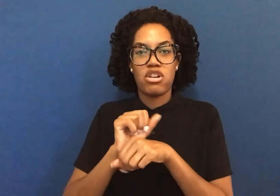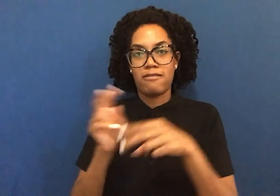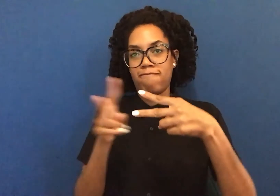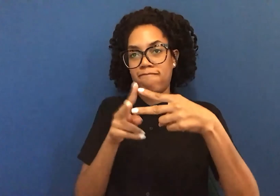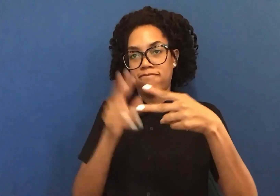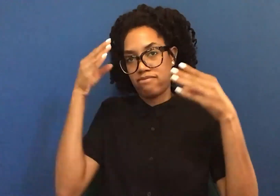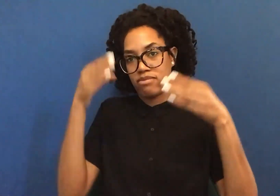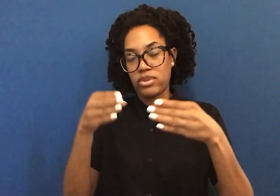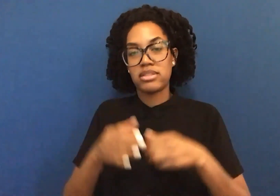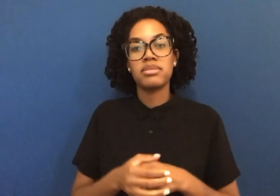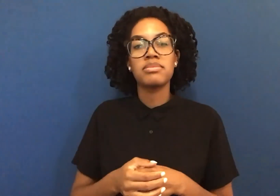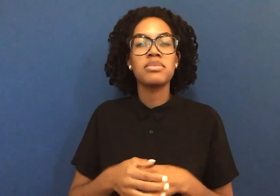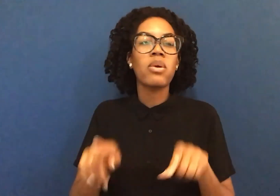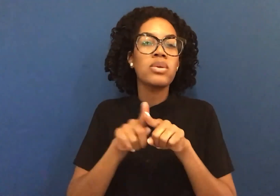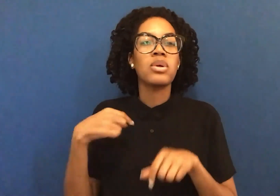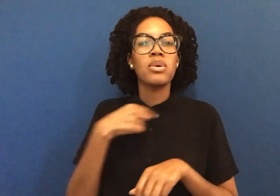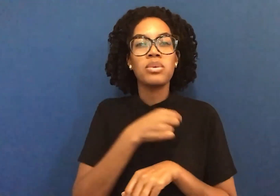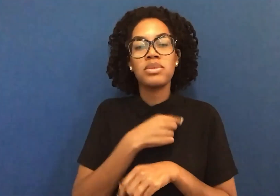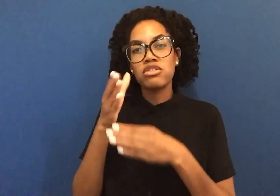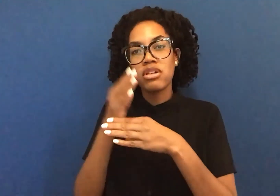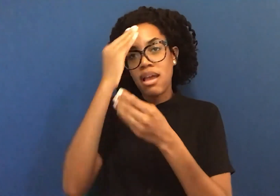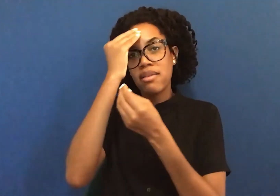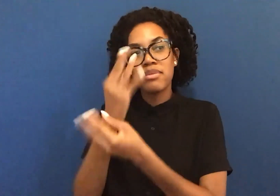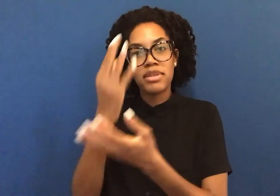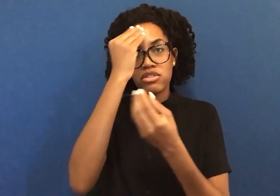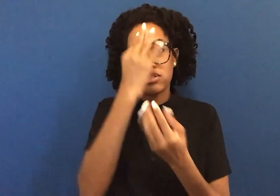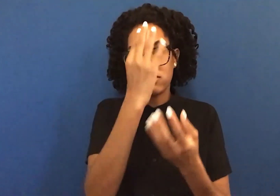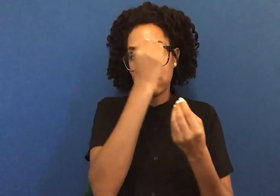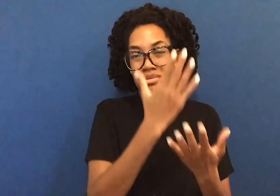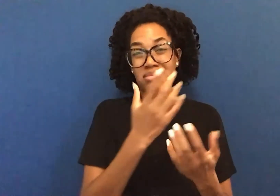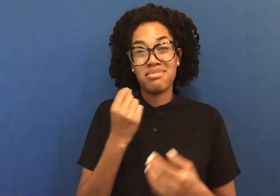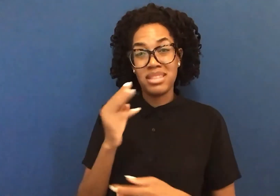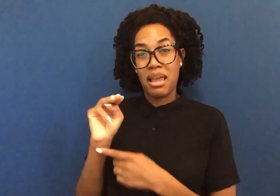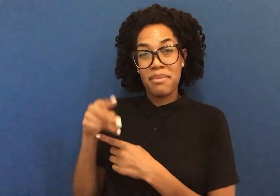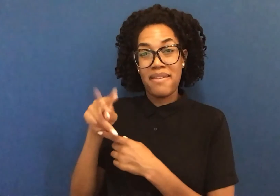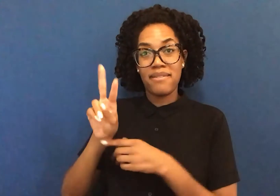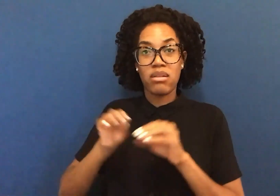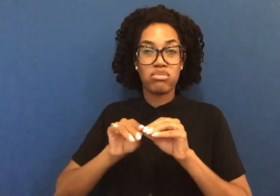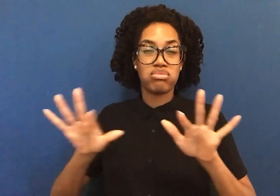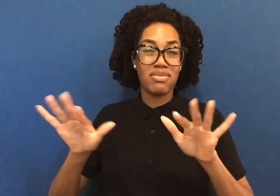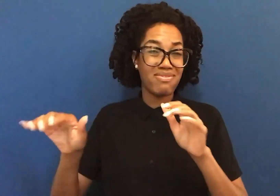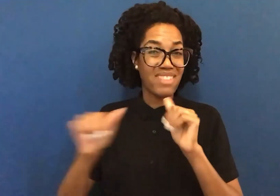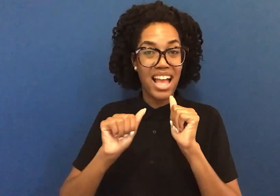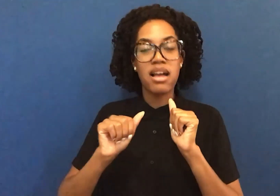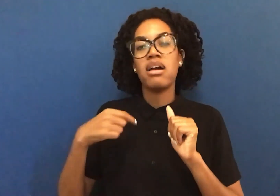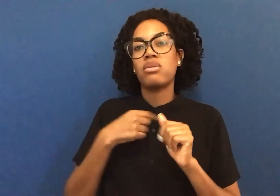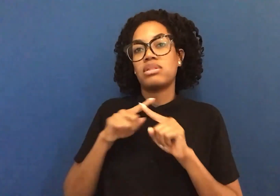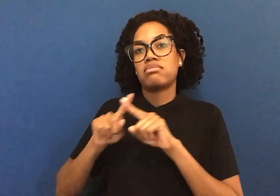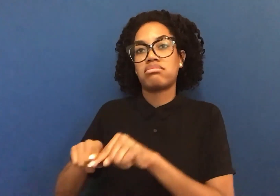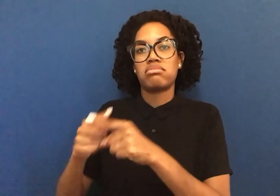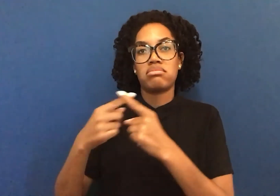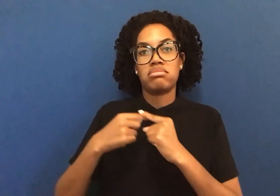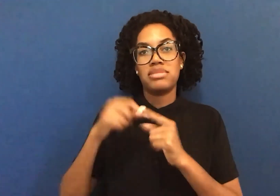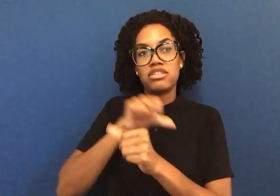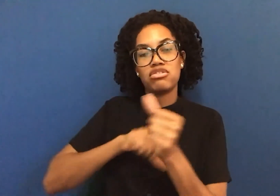and gathering space. This outbreak is changing rapidly, and we rely very heavily on each other for the latest news and